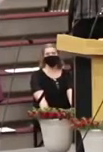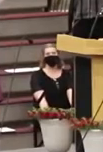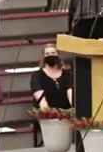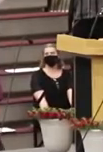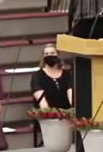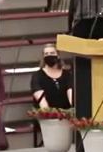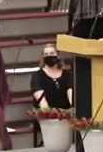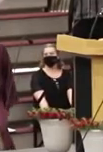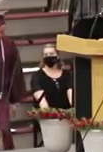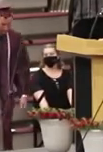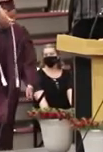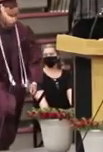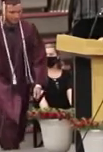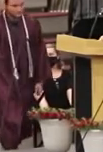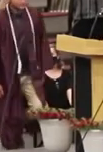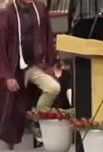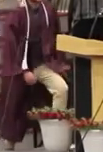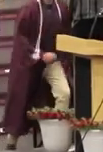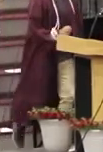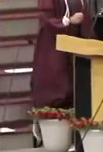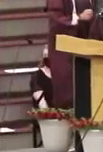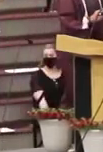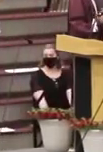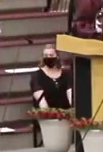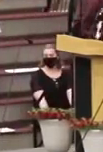Jesse Orion Johnson.